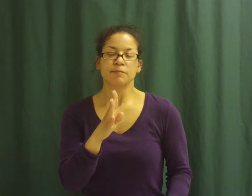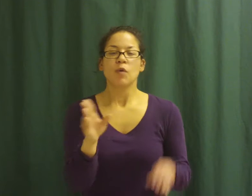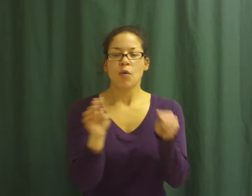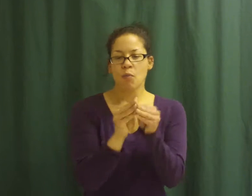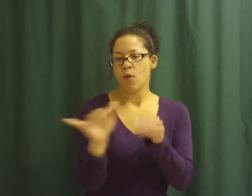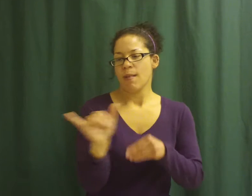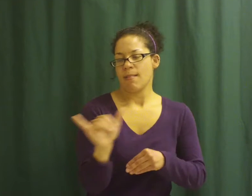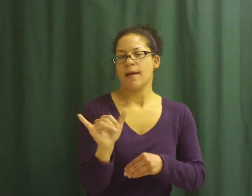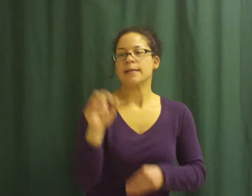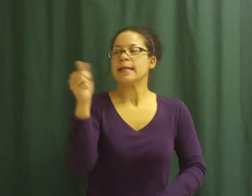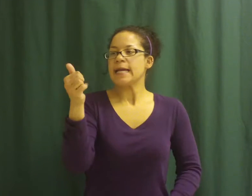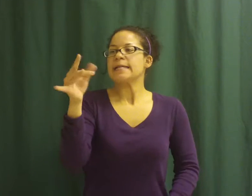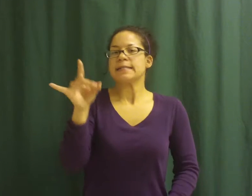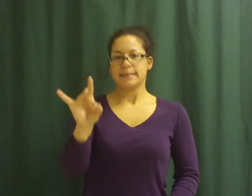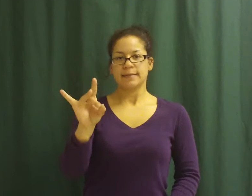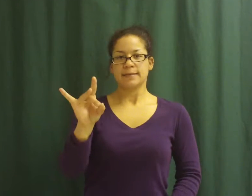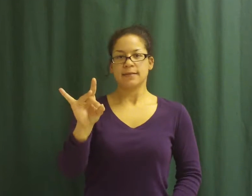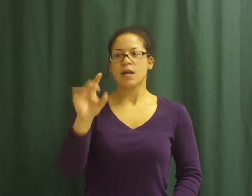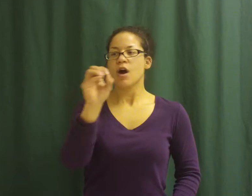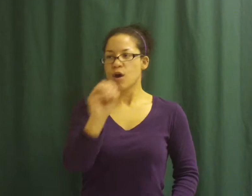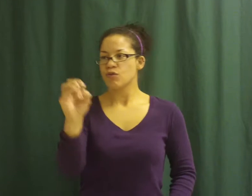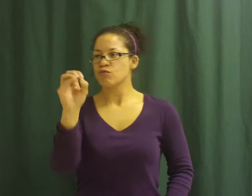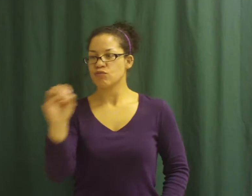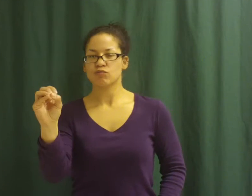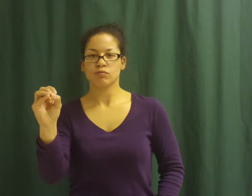today as it was when it was written.